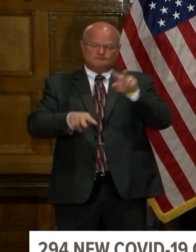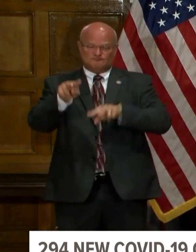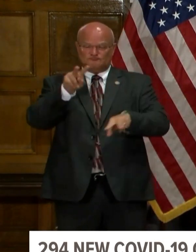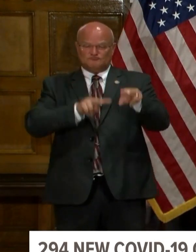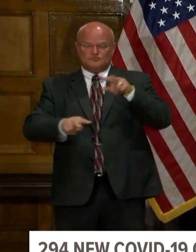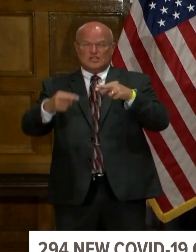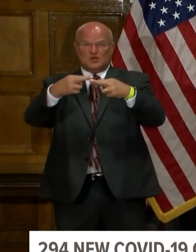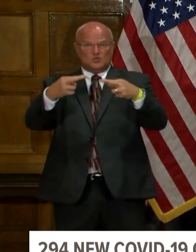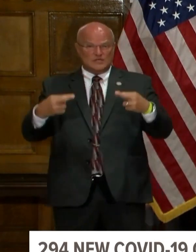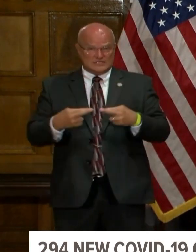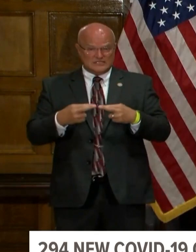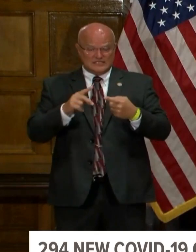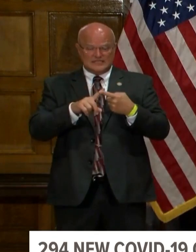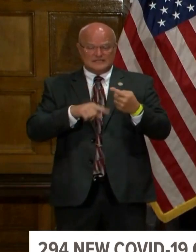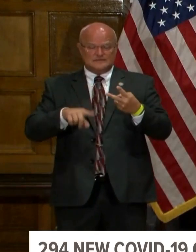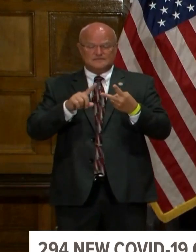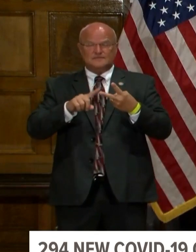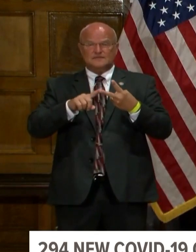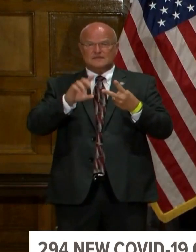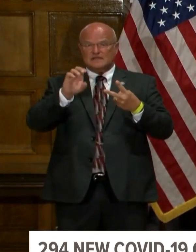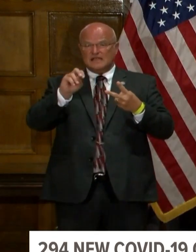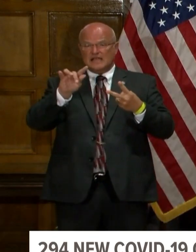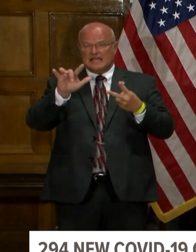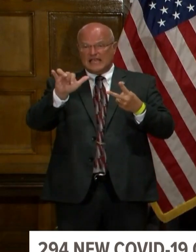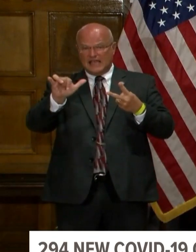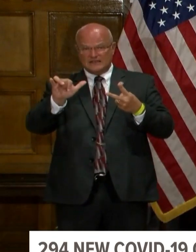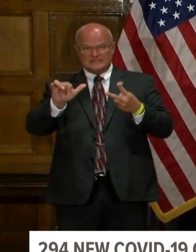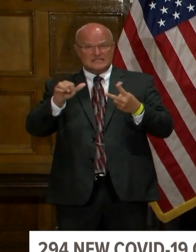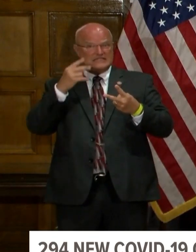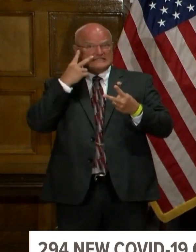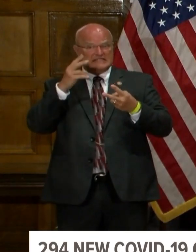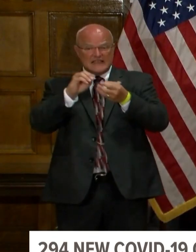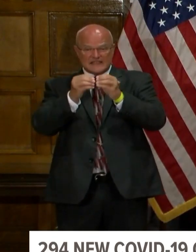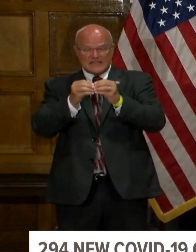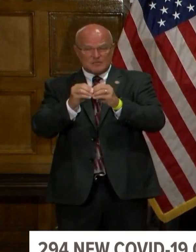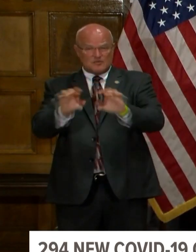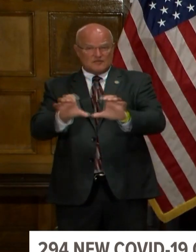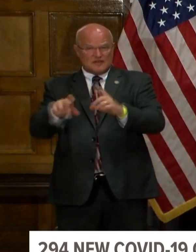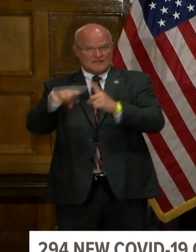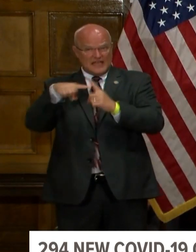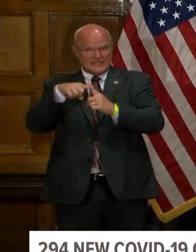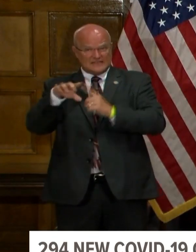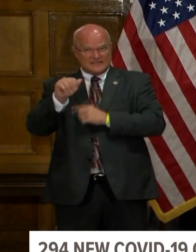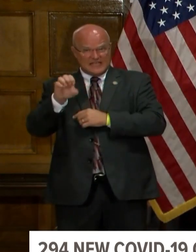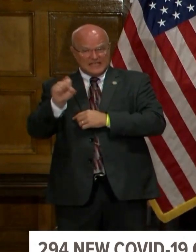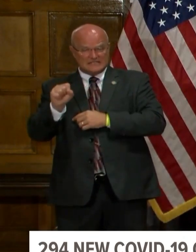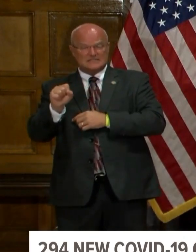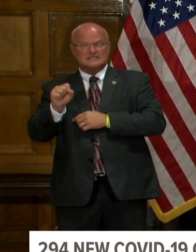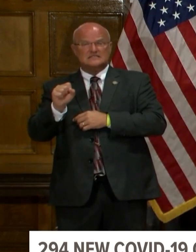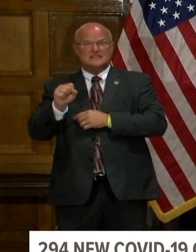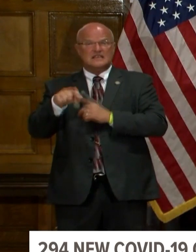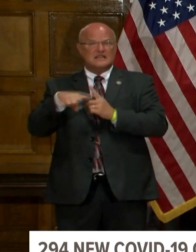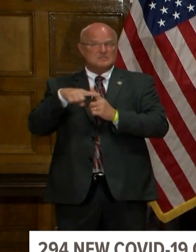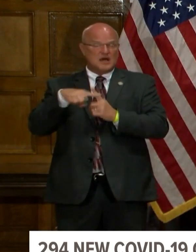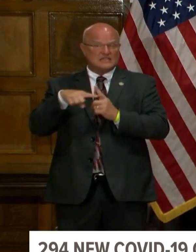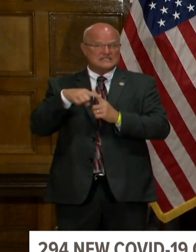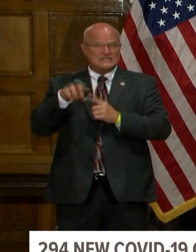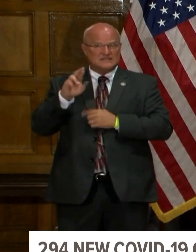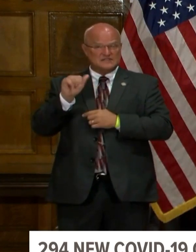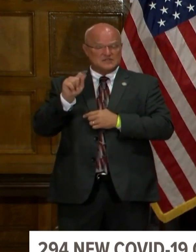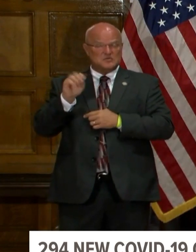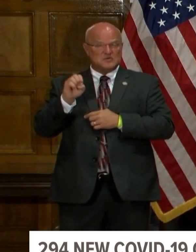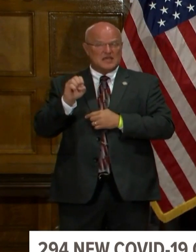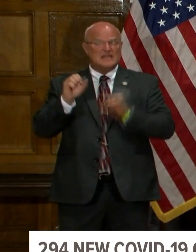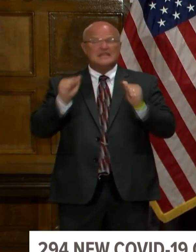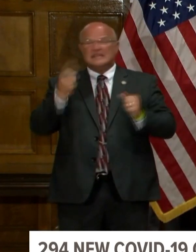it regionally in their county. They can see the number of active cases, the positivity rate.